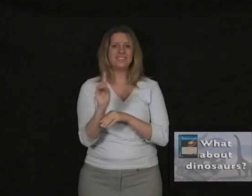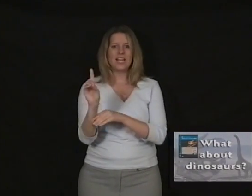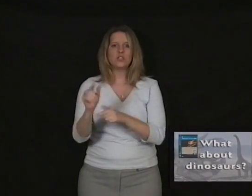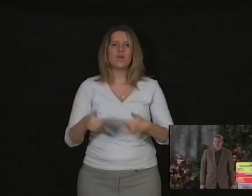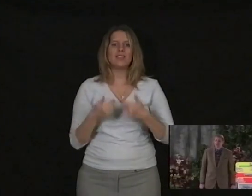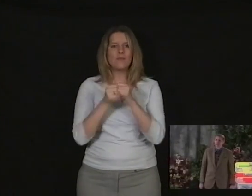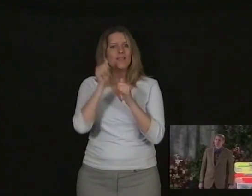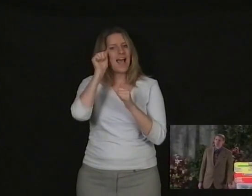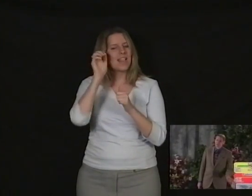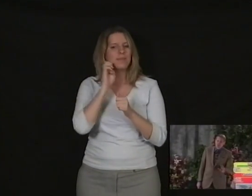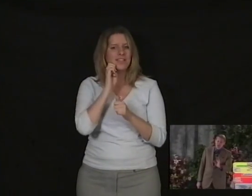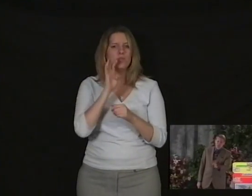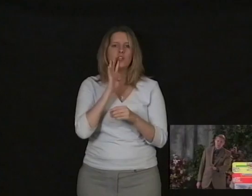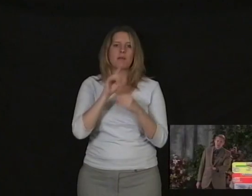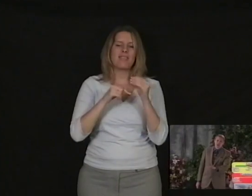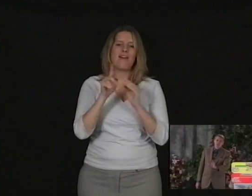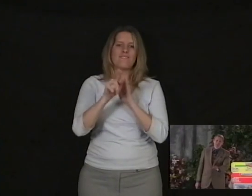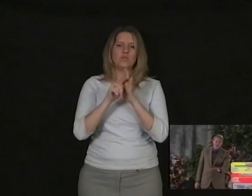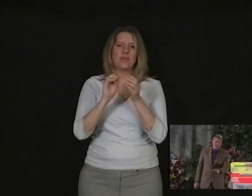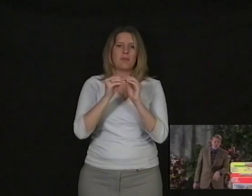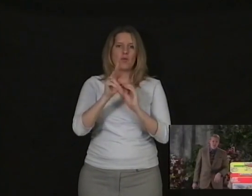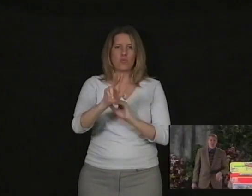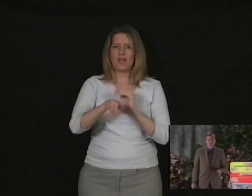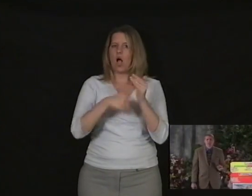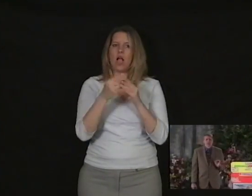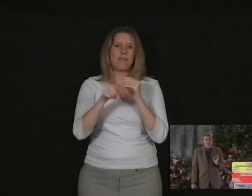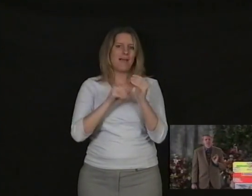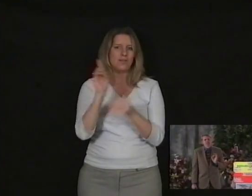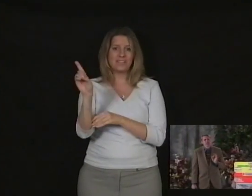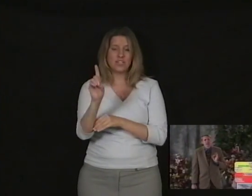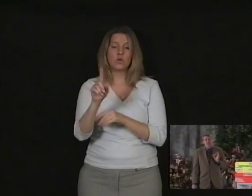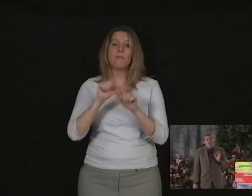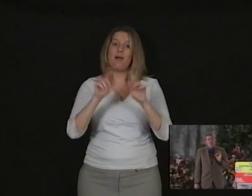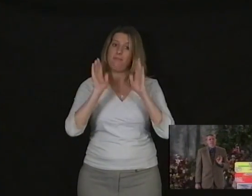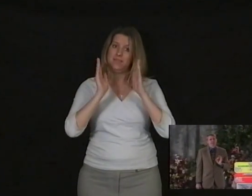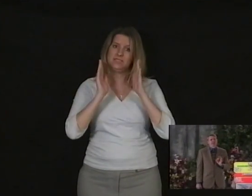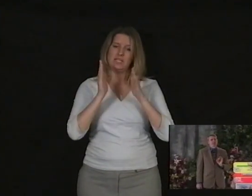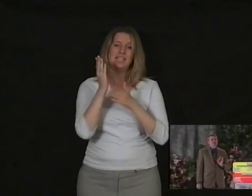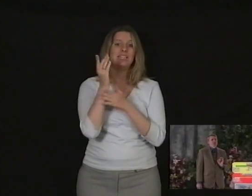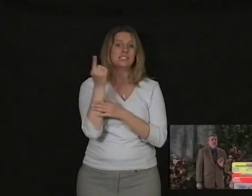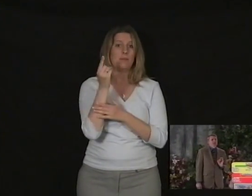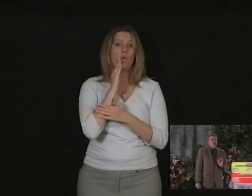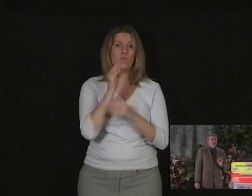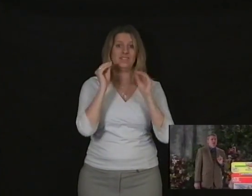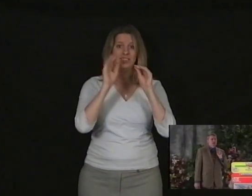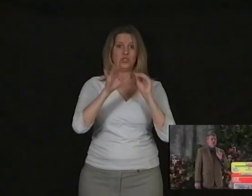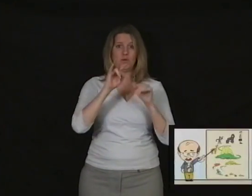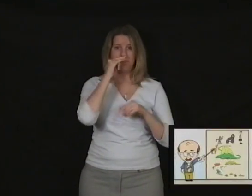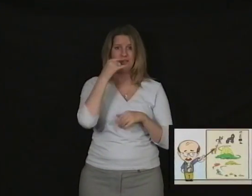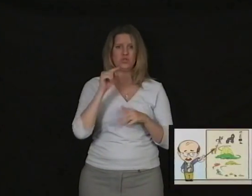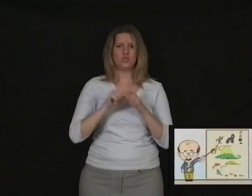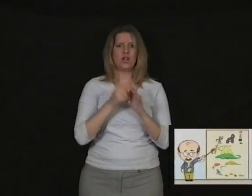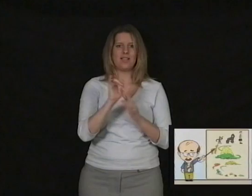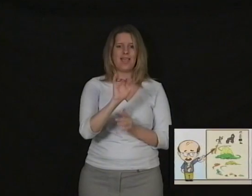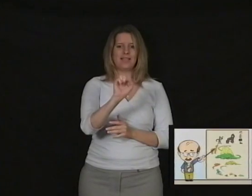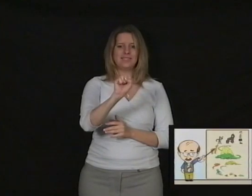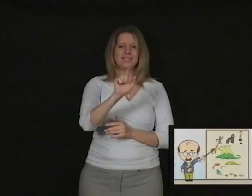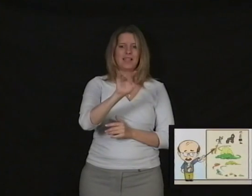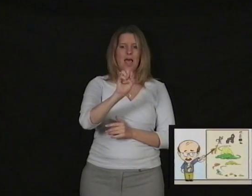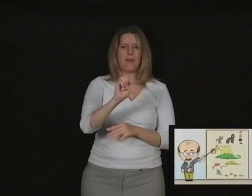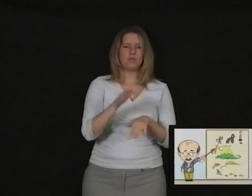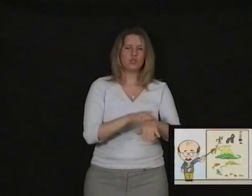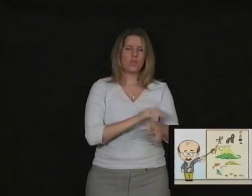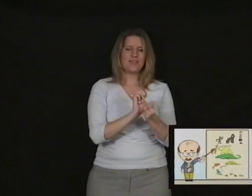Dinosaurs lived with Adam and Eve. We cover that on video number three, all about dinosaurs. But listen, somebody's going to teach your kids. You started like a slime and you